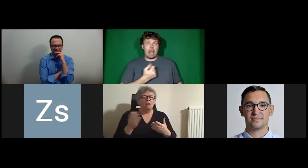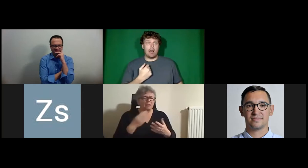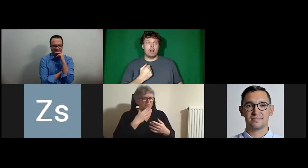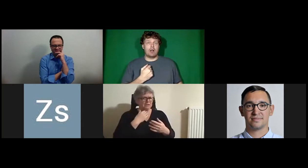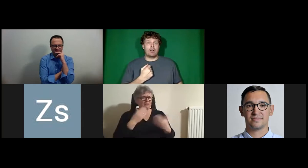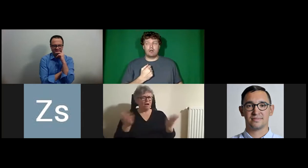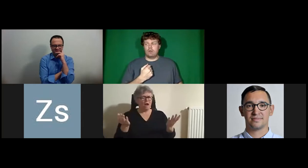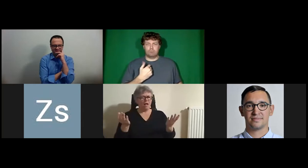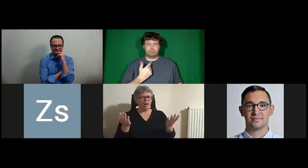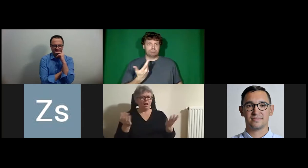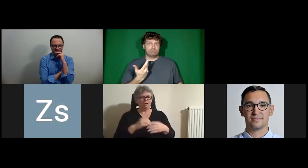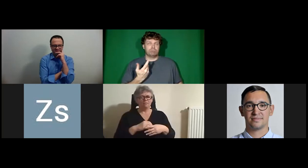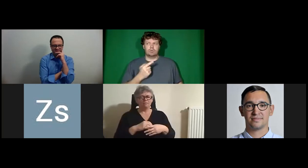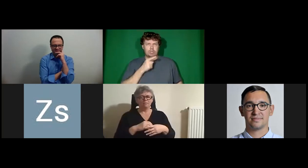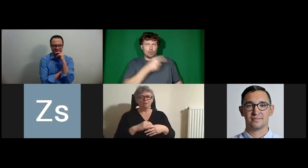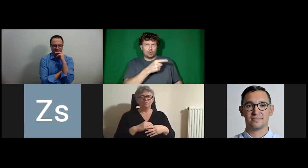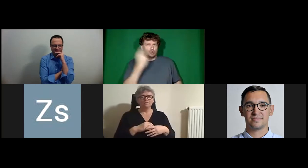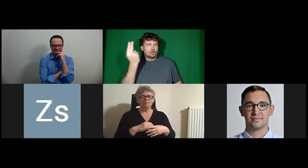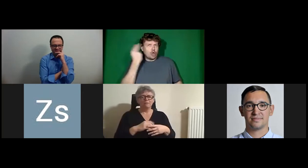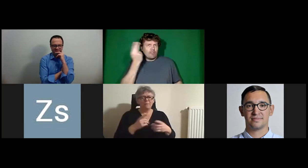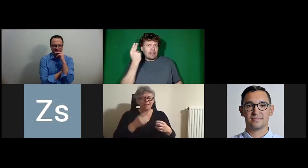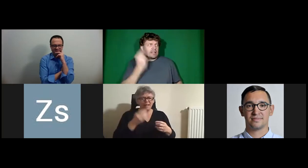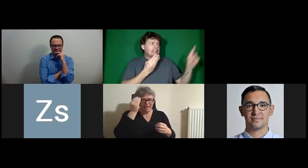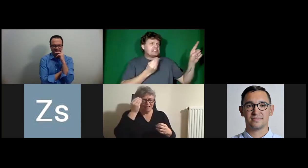I'm like, yeah, he's Israeli. And so I